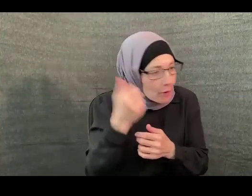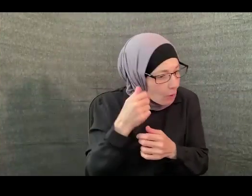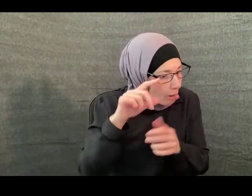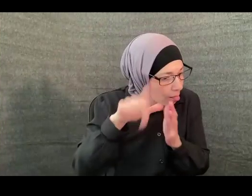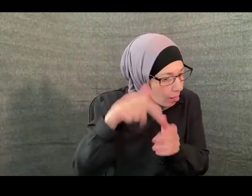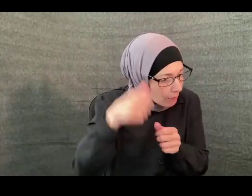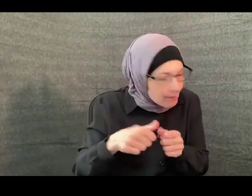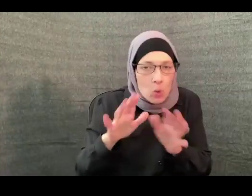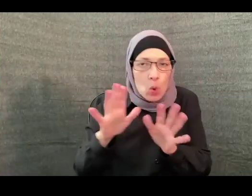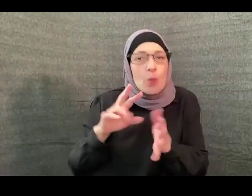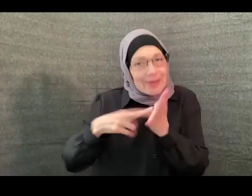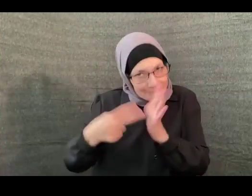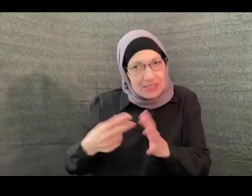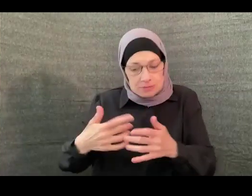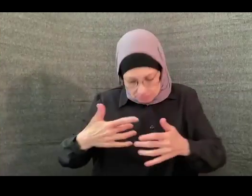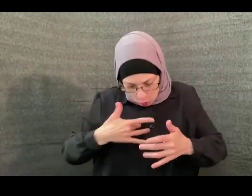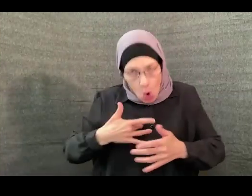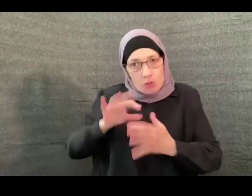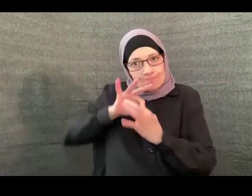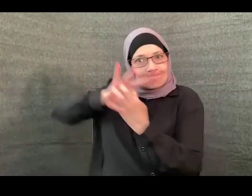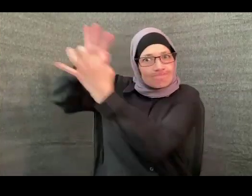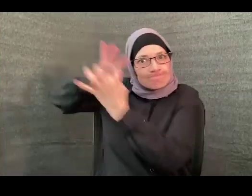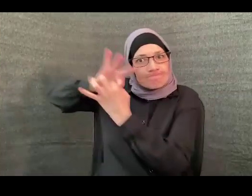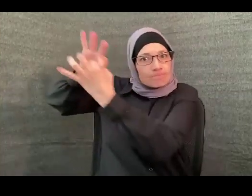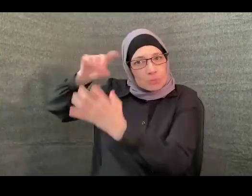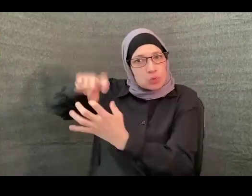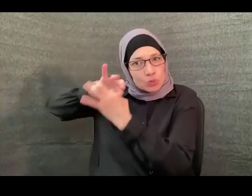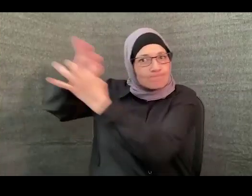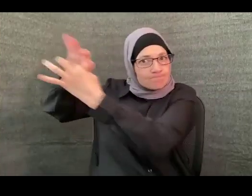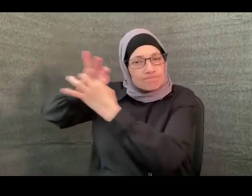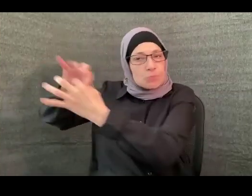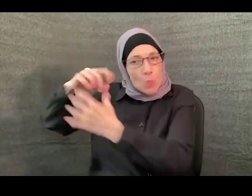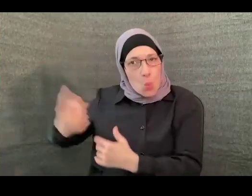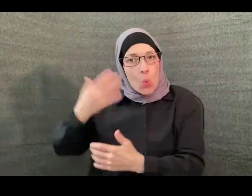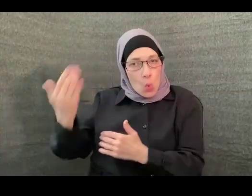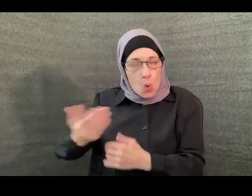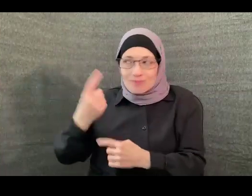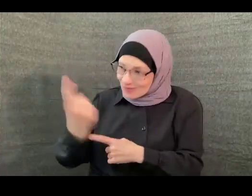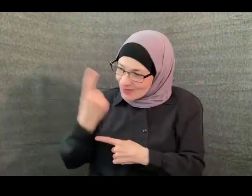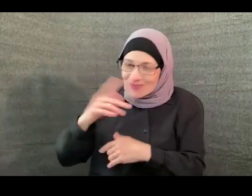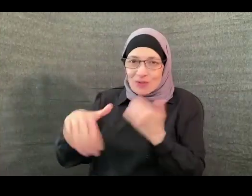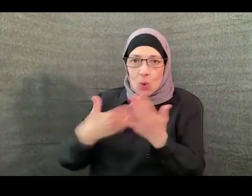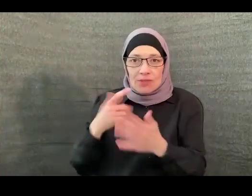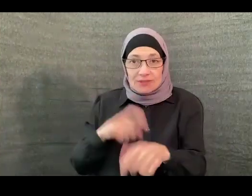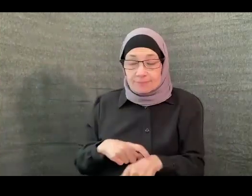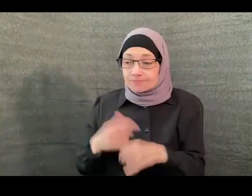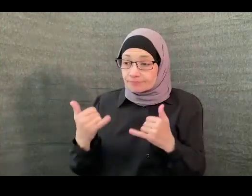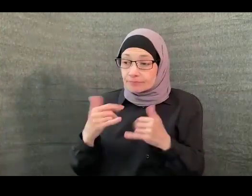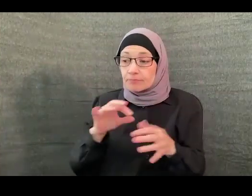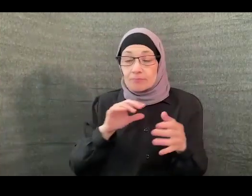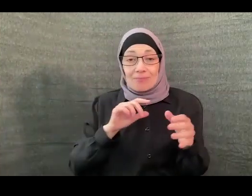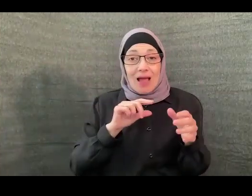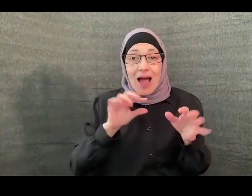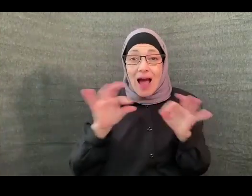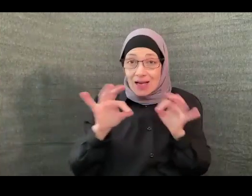Then ayah number 20 takes us again to think about the hereafter.